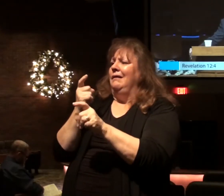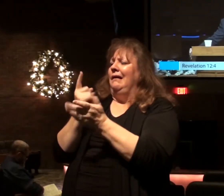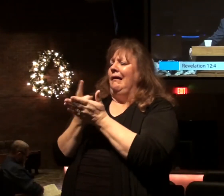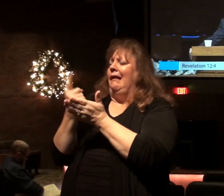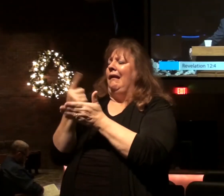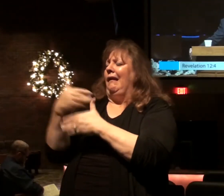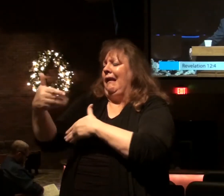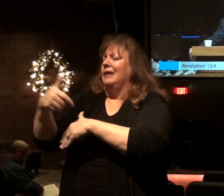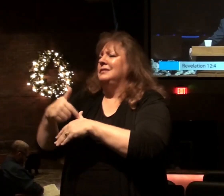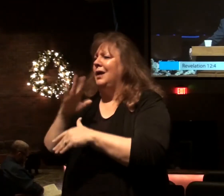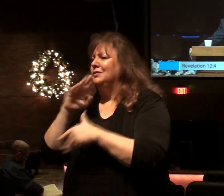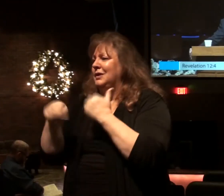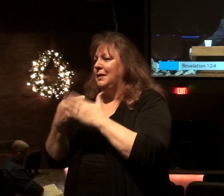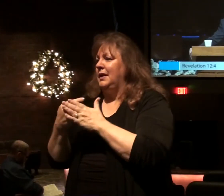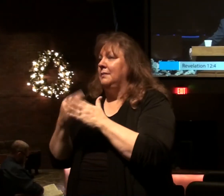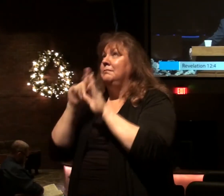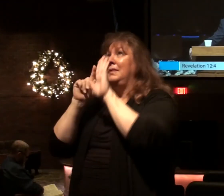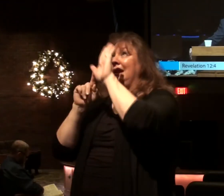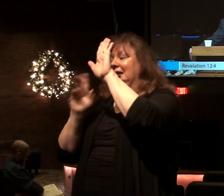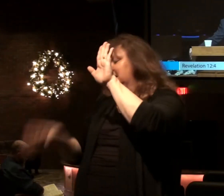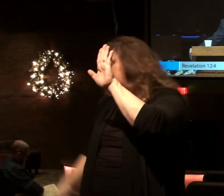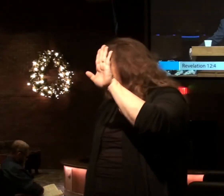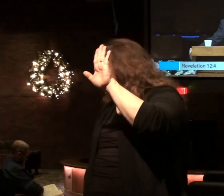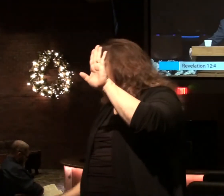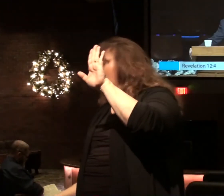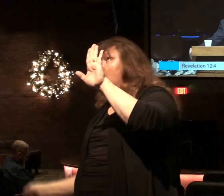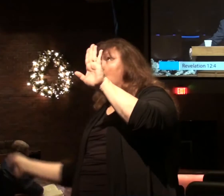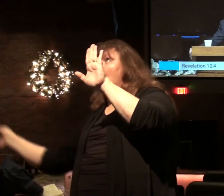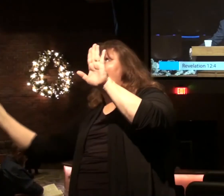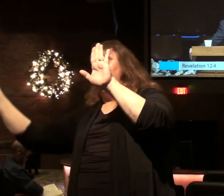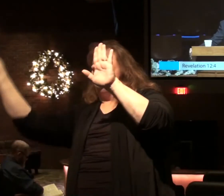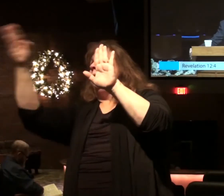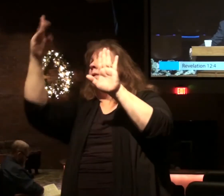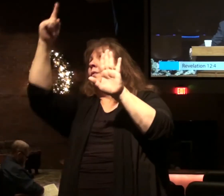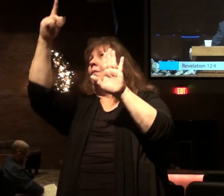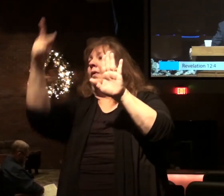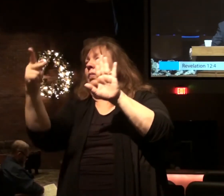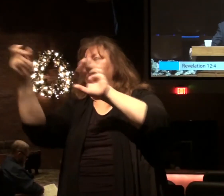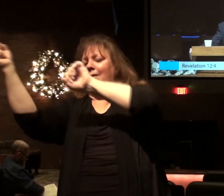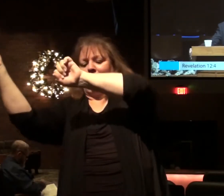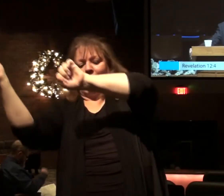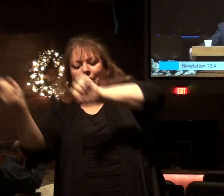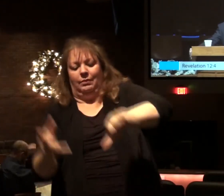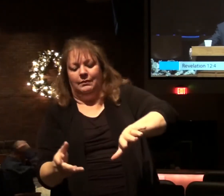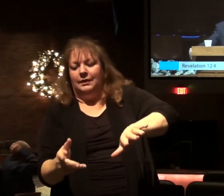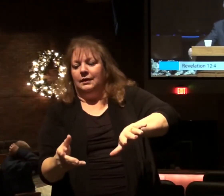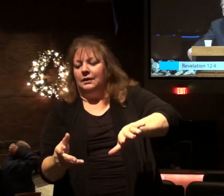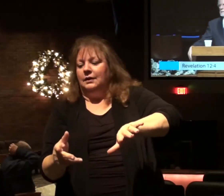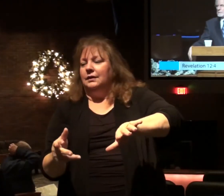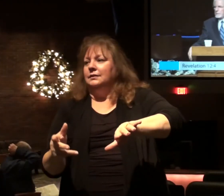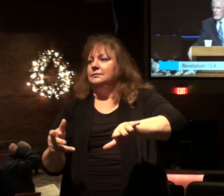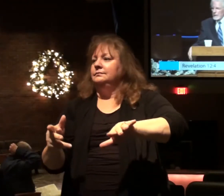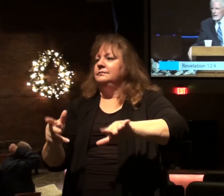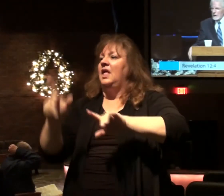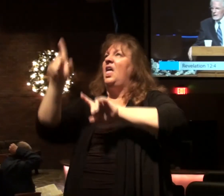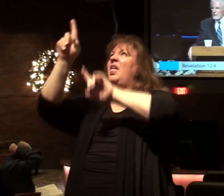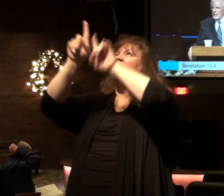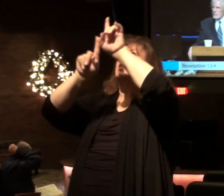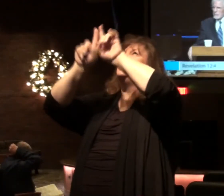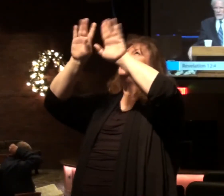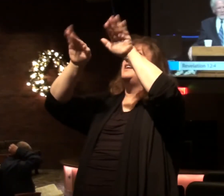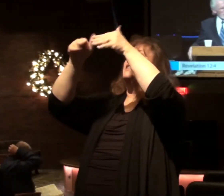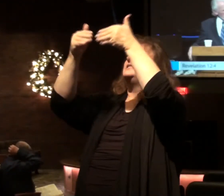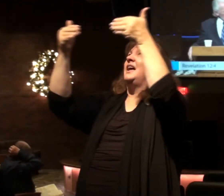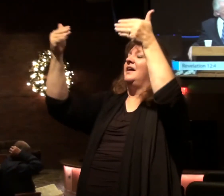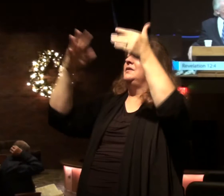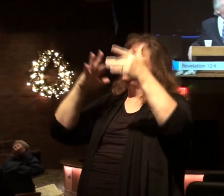that. His tail swept away 1/3 of the stars of heaven and threw them to the earth. Who are the stars of heaven? I think